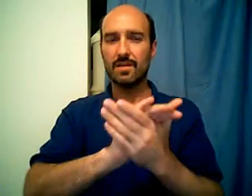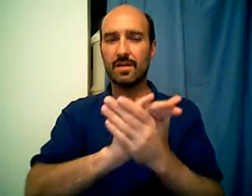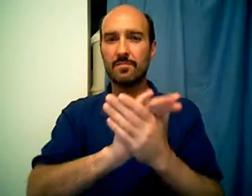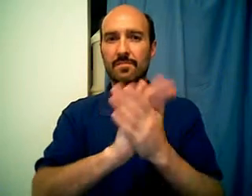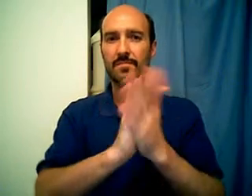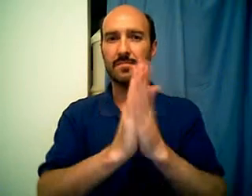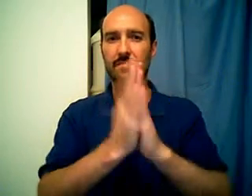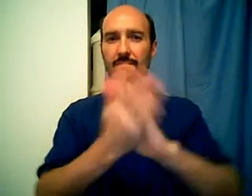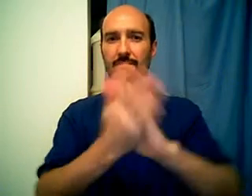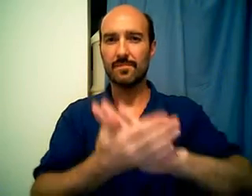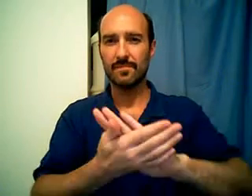Become.